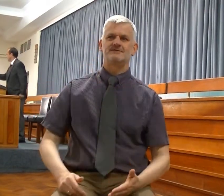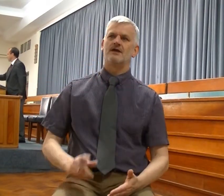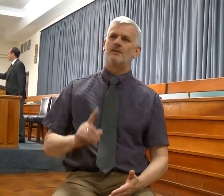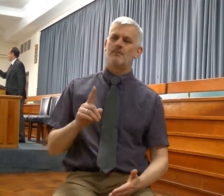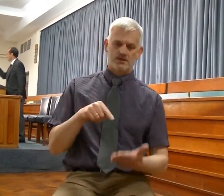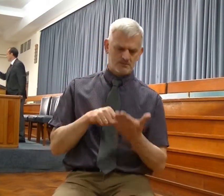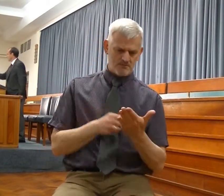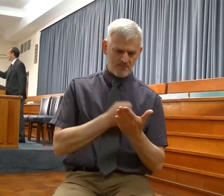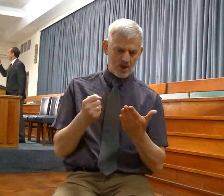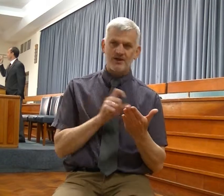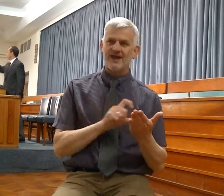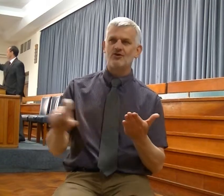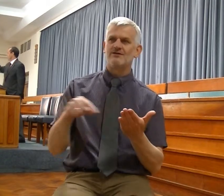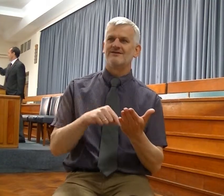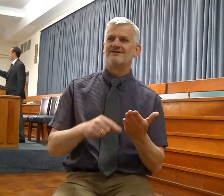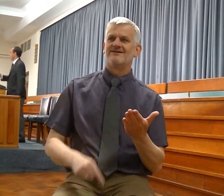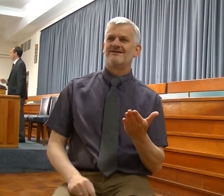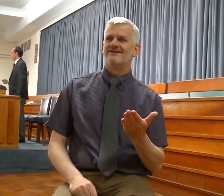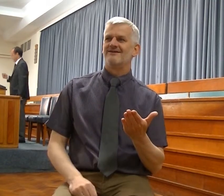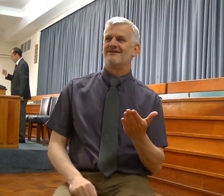word of God continues to stand